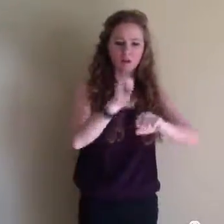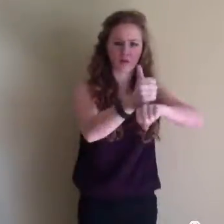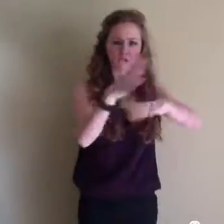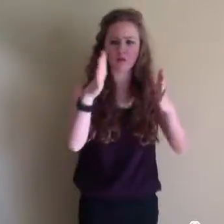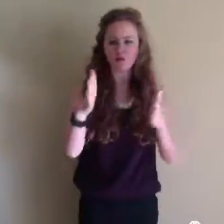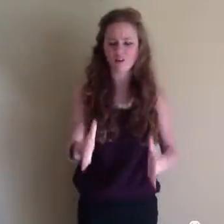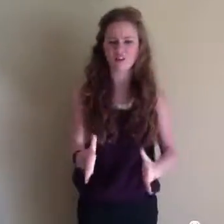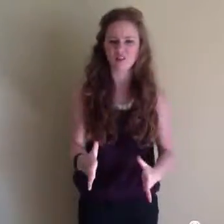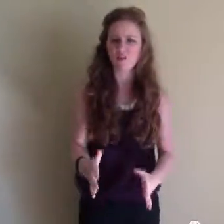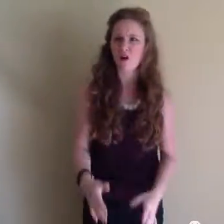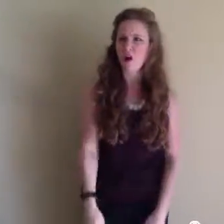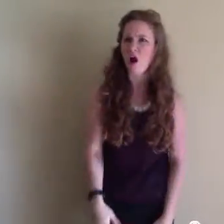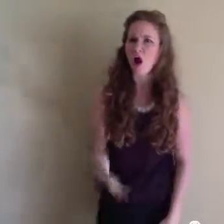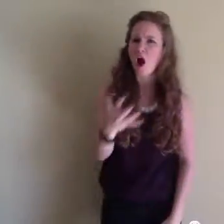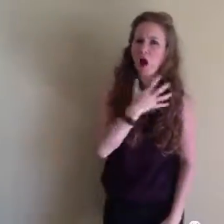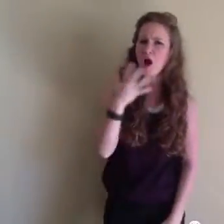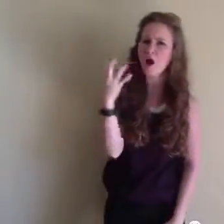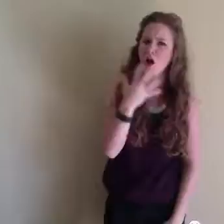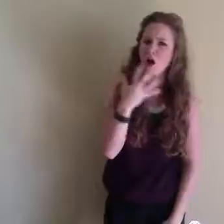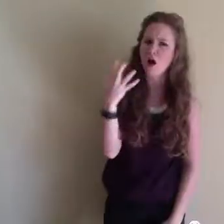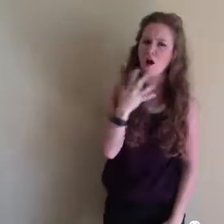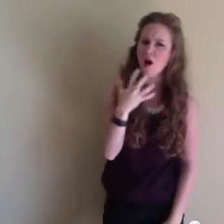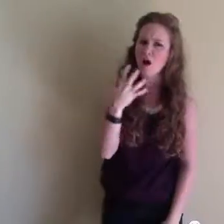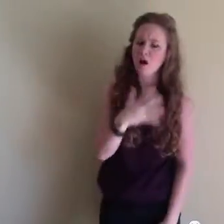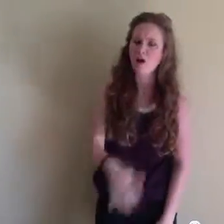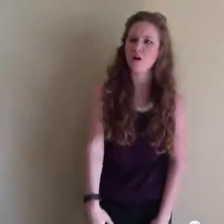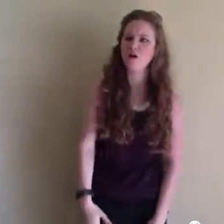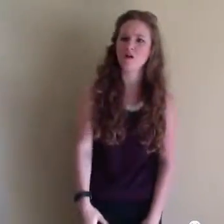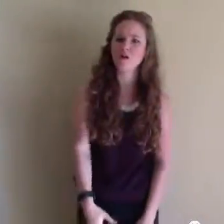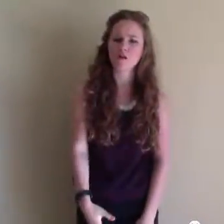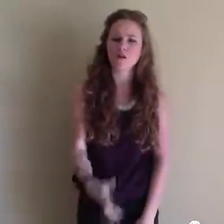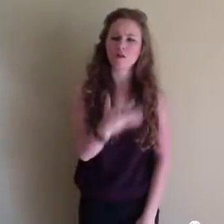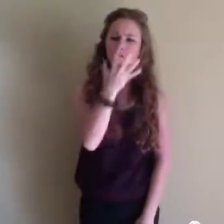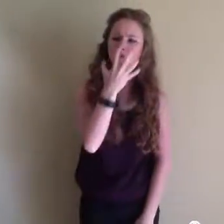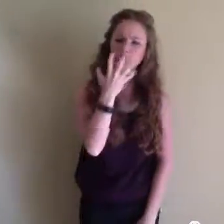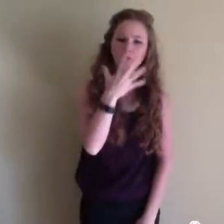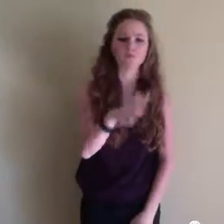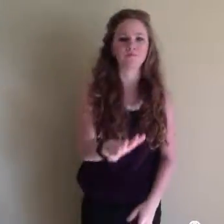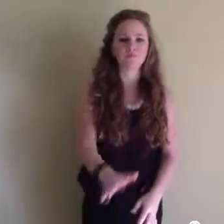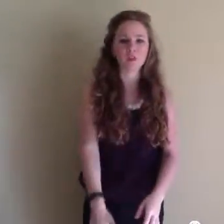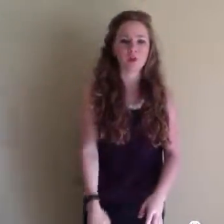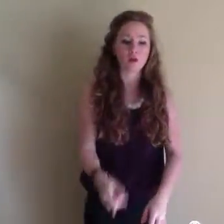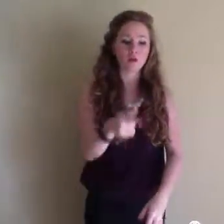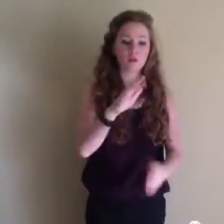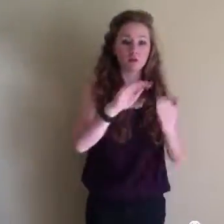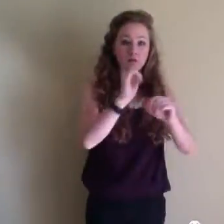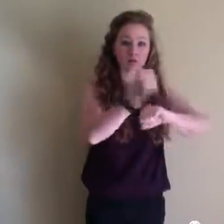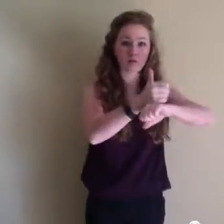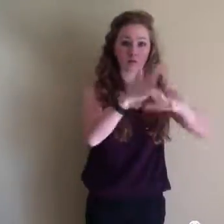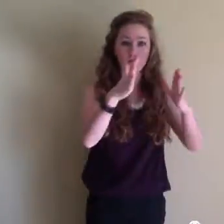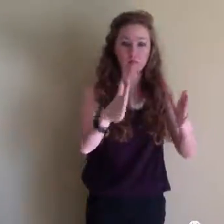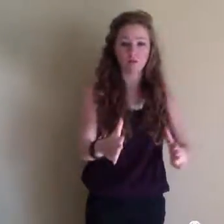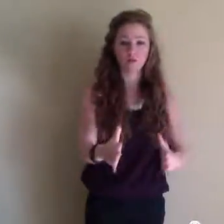This first way that they wanted to pay for it was the Stamp Act, and the colonists were angered and outraged by